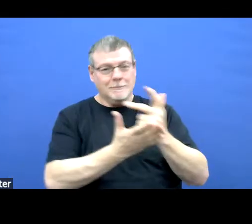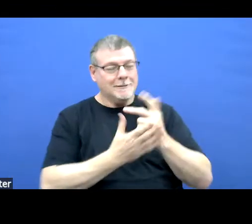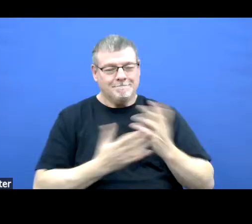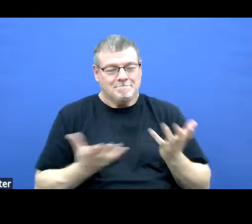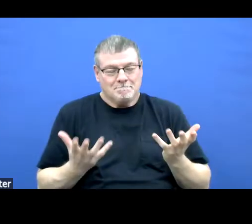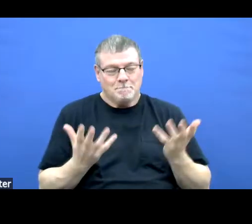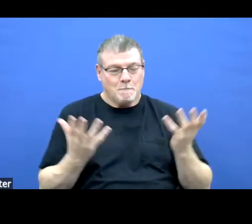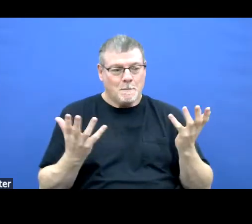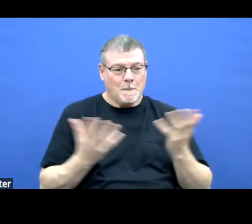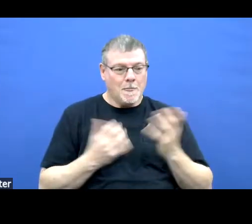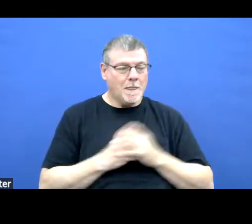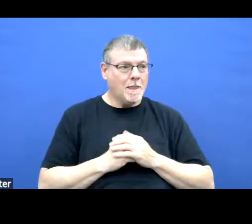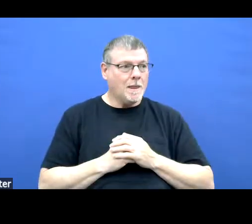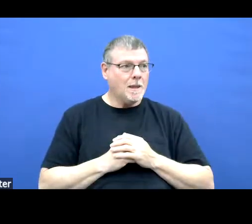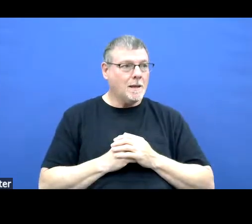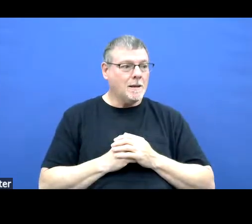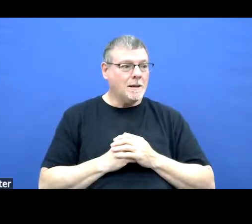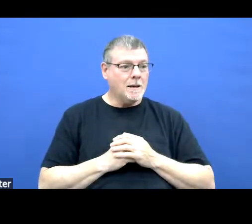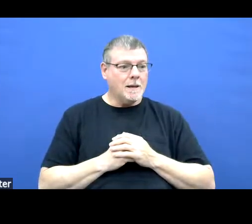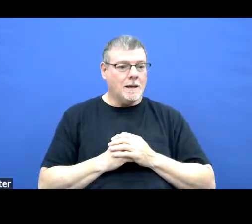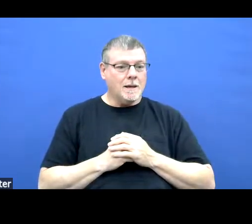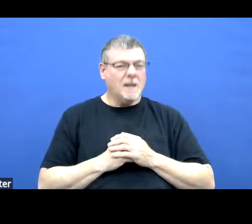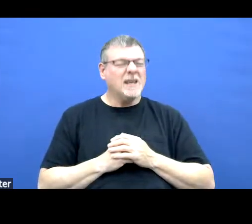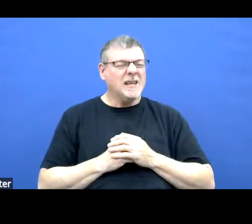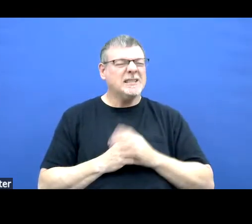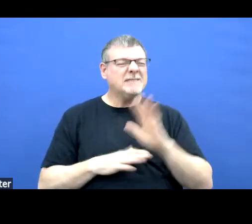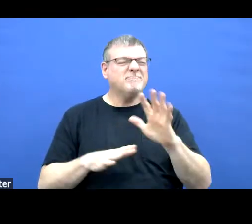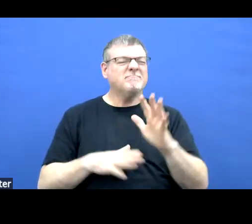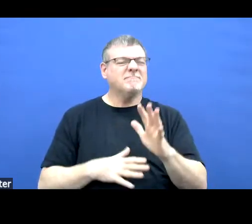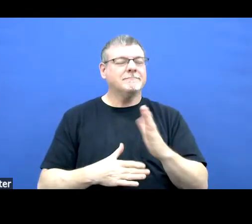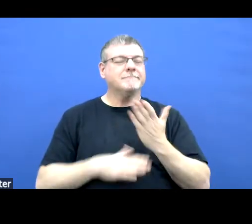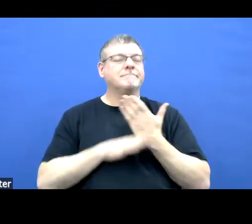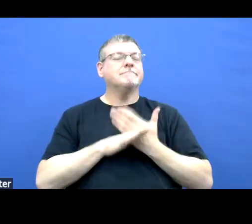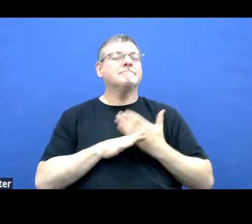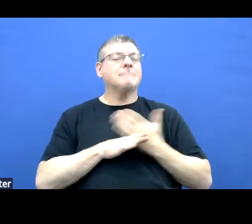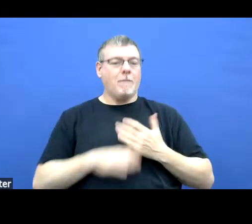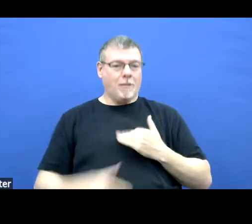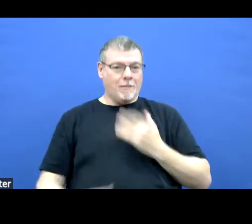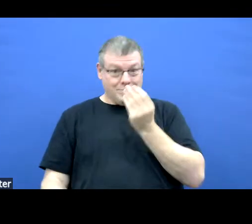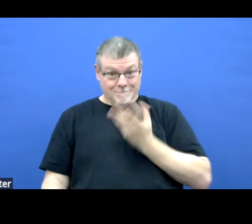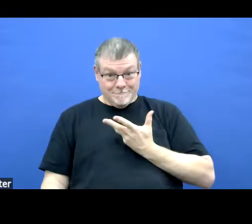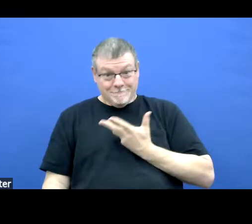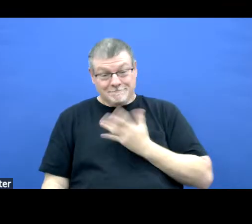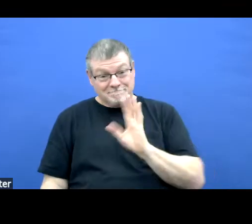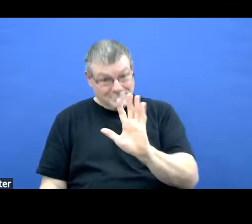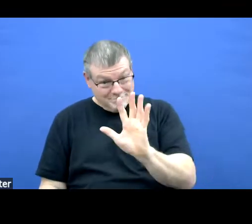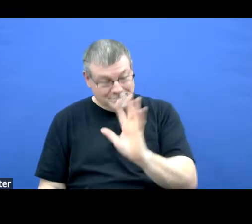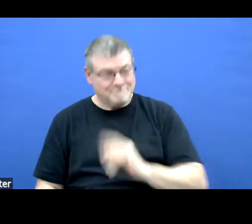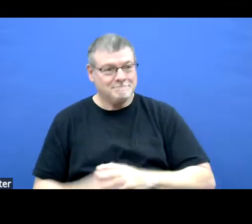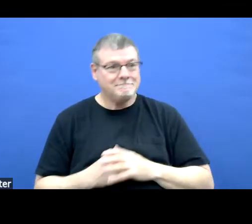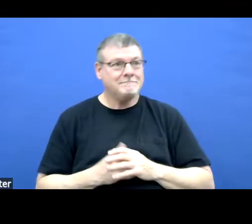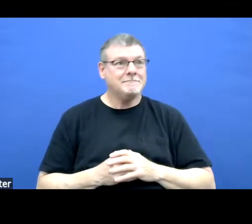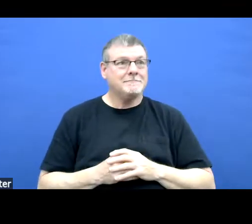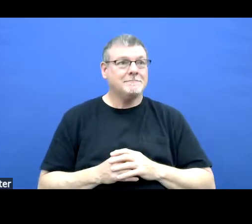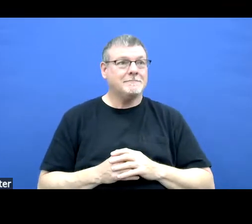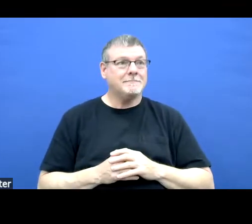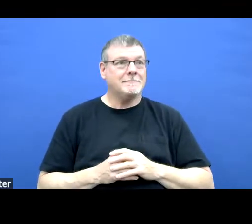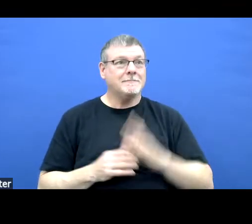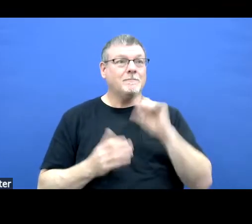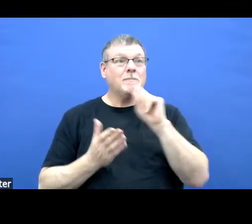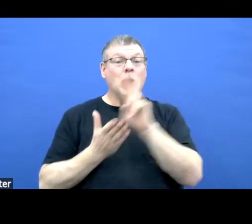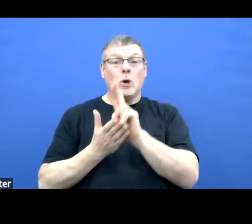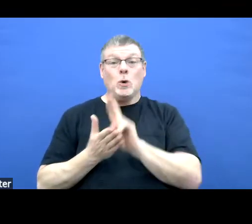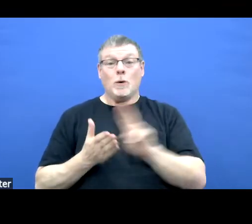doesn't, it rankles us, let's put it that way. Well, I can't speak on behalf of the University